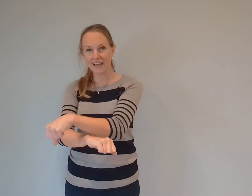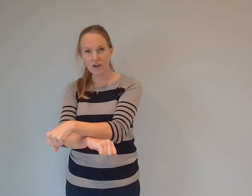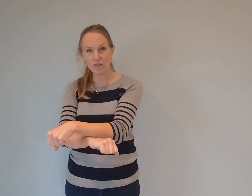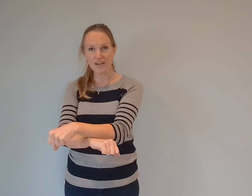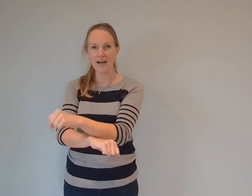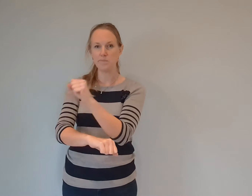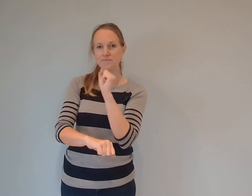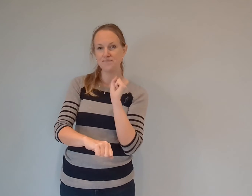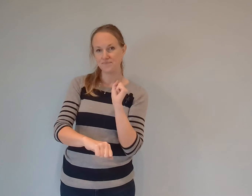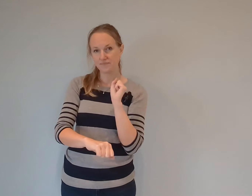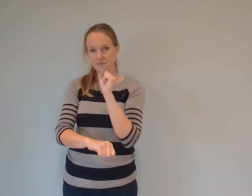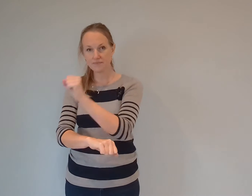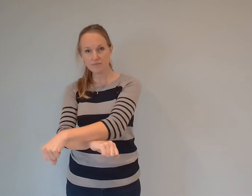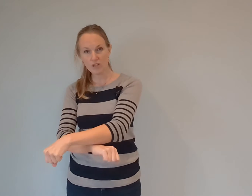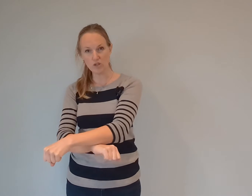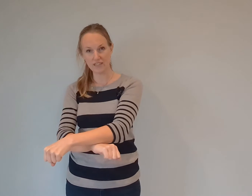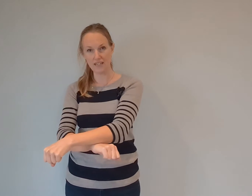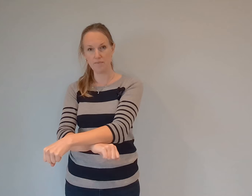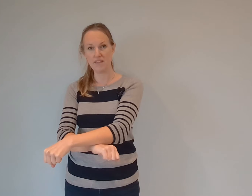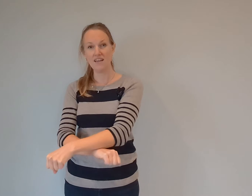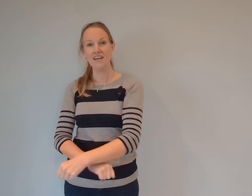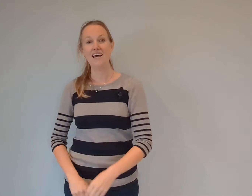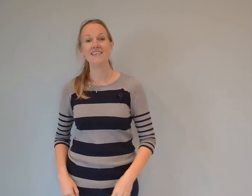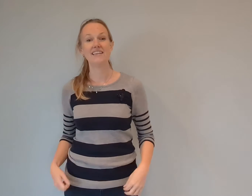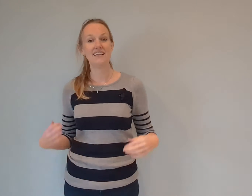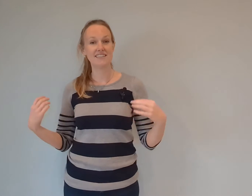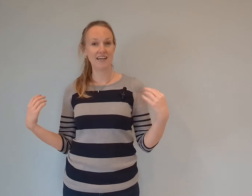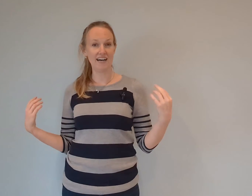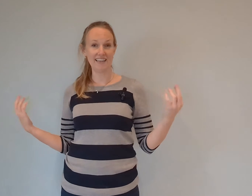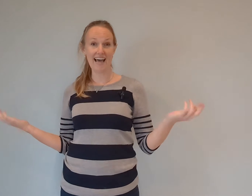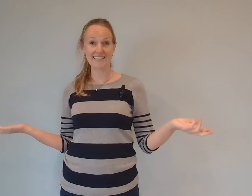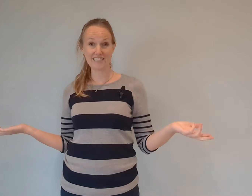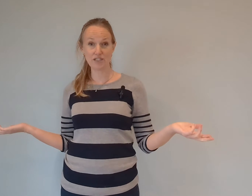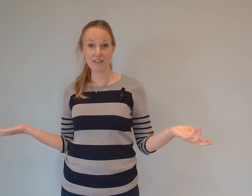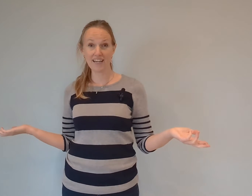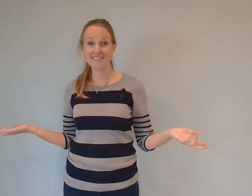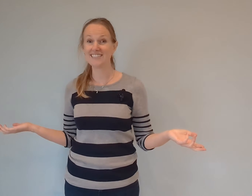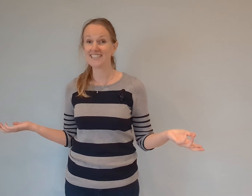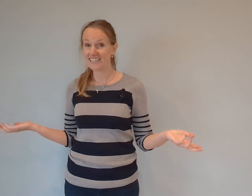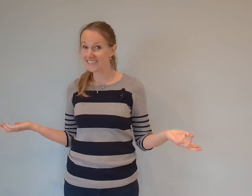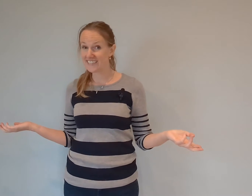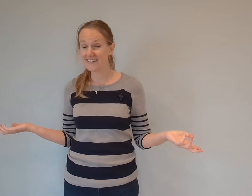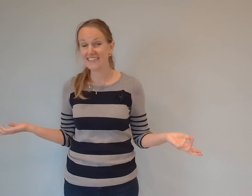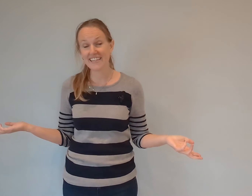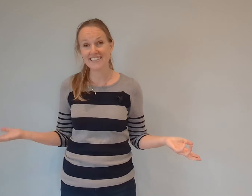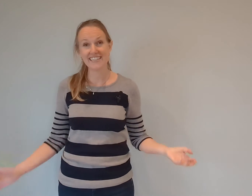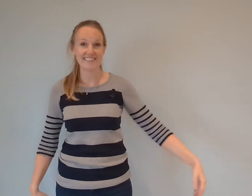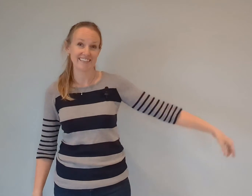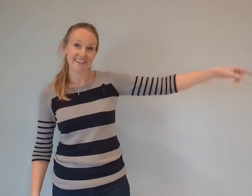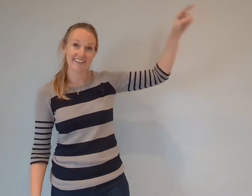Okay, overcome. Overcome. And then the last 2 lines is he has done great things. He has done great